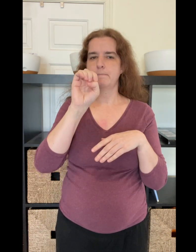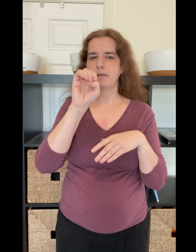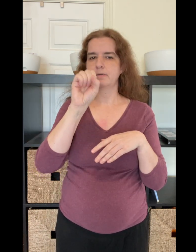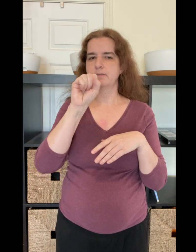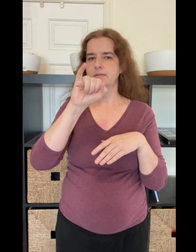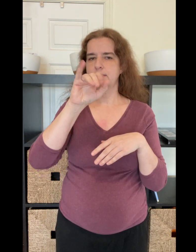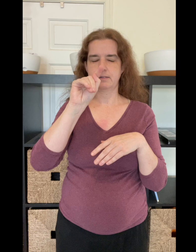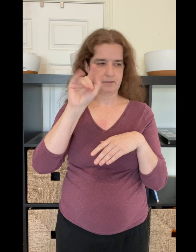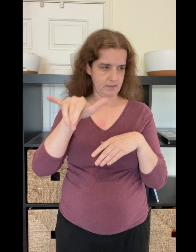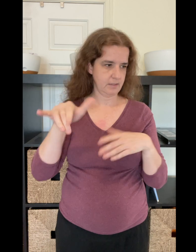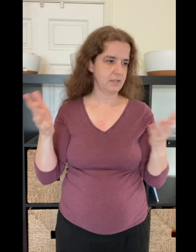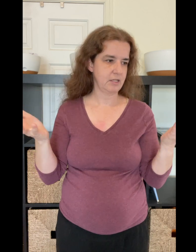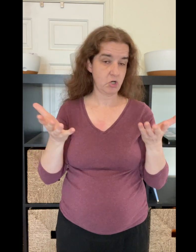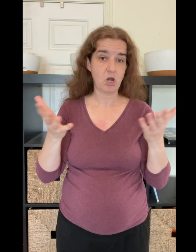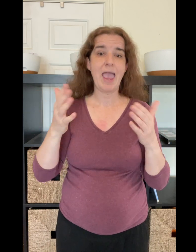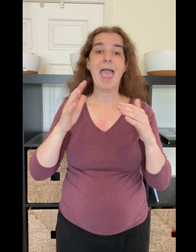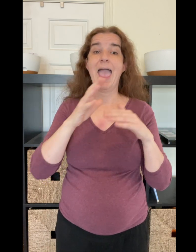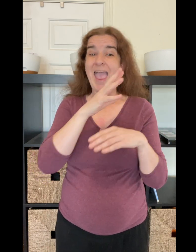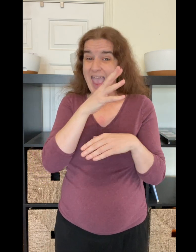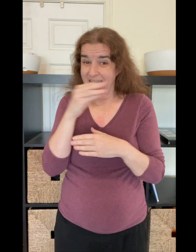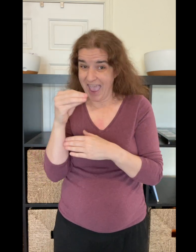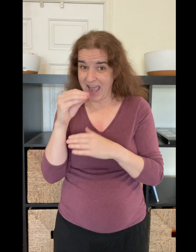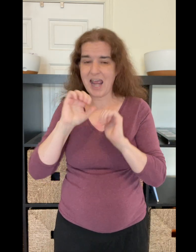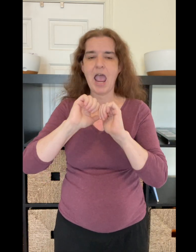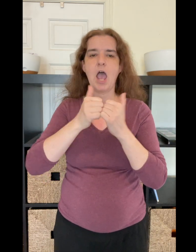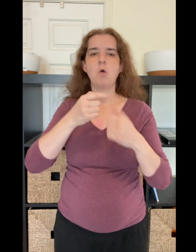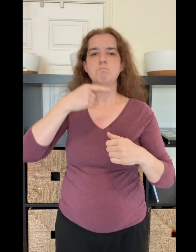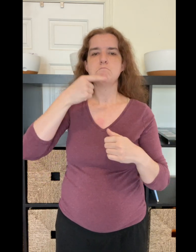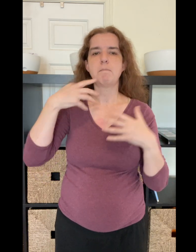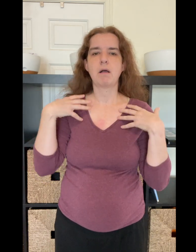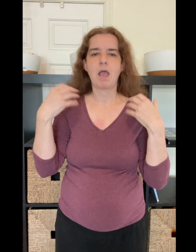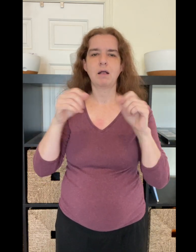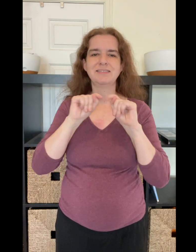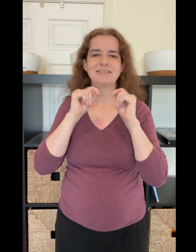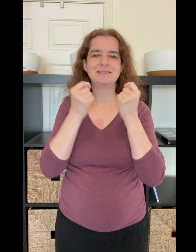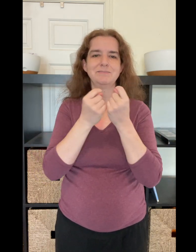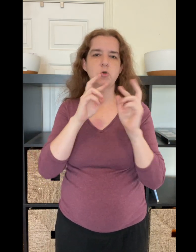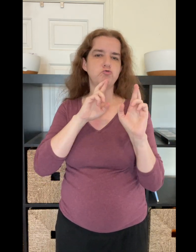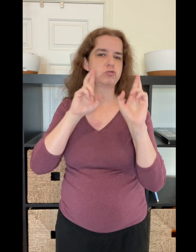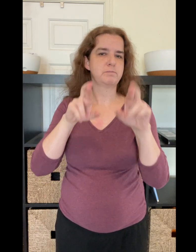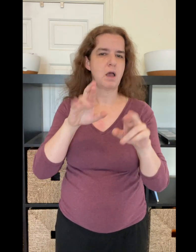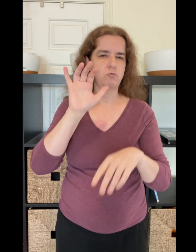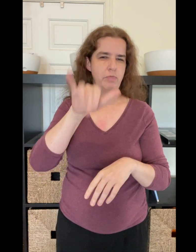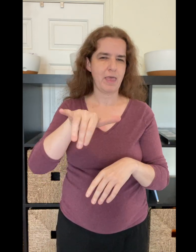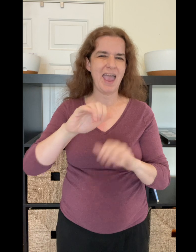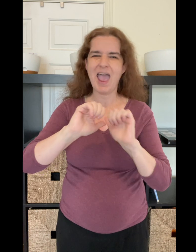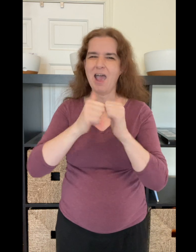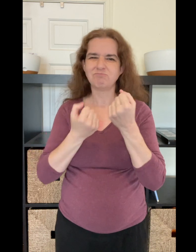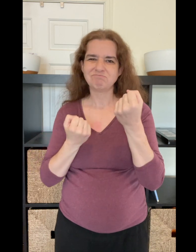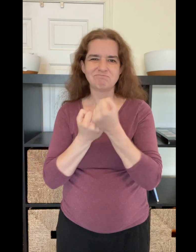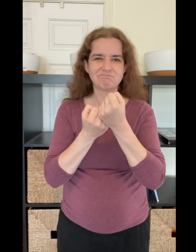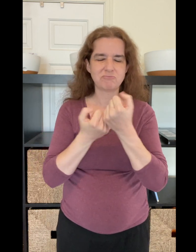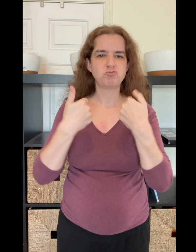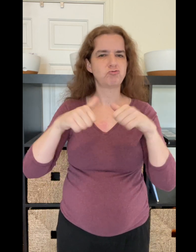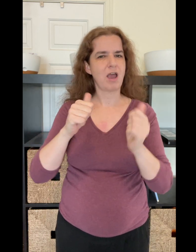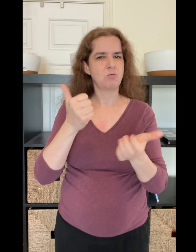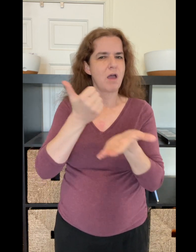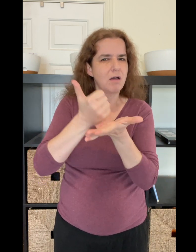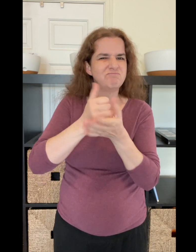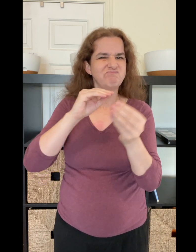in America to obesity. And like how the public health team responds to that. How do they